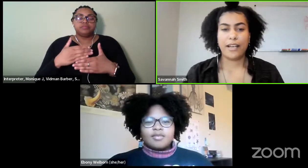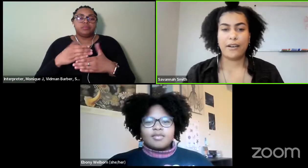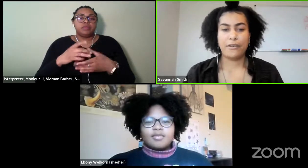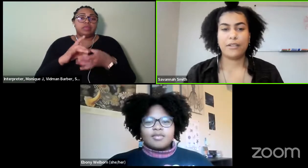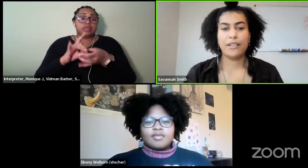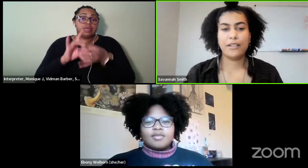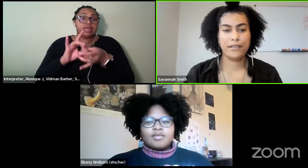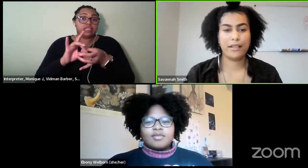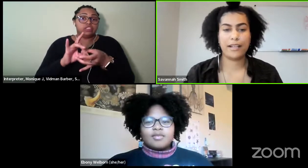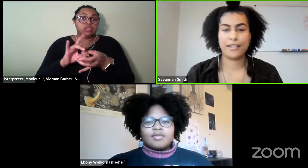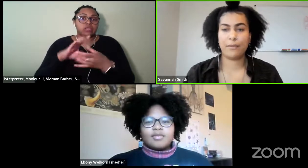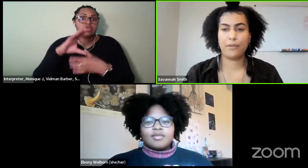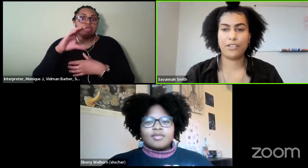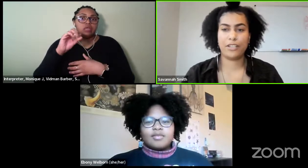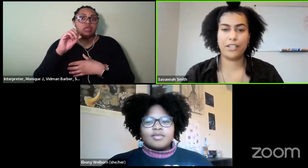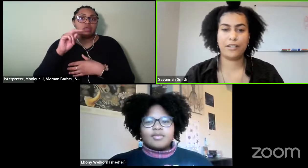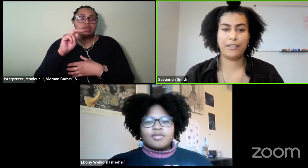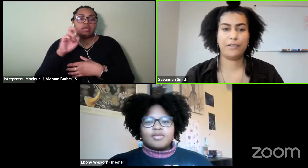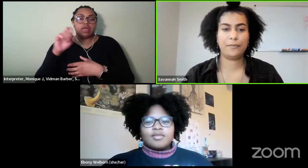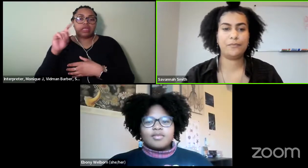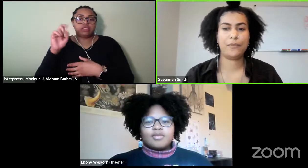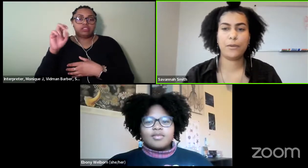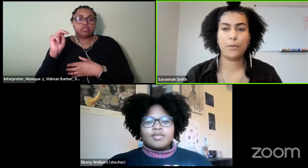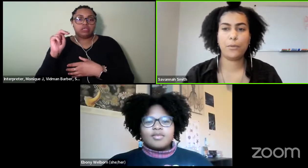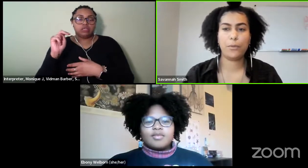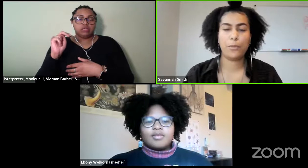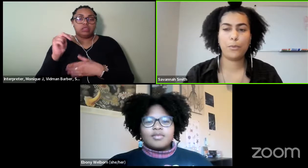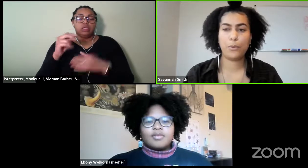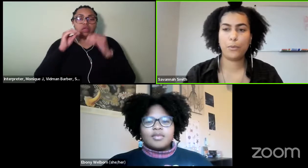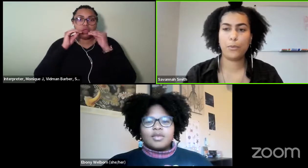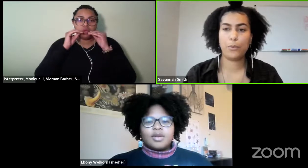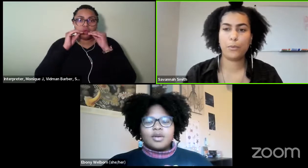And breathe out any separation.